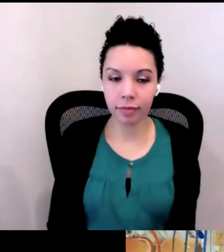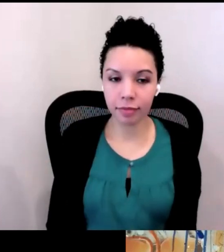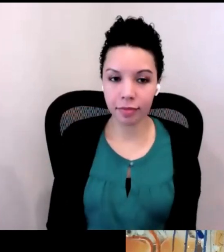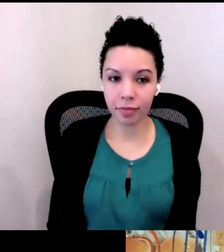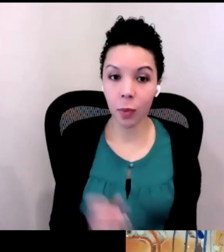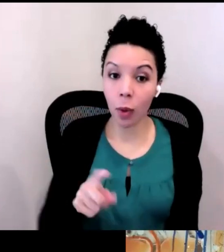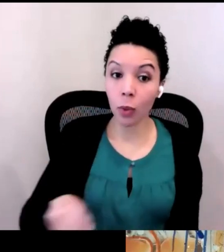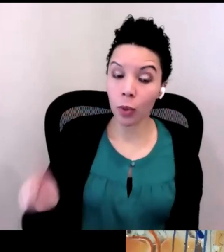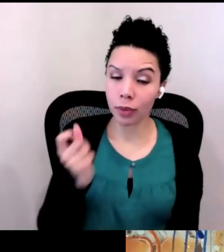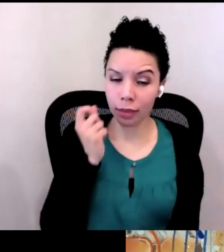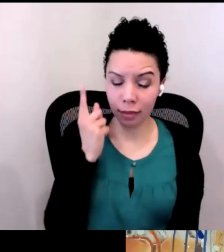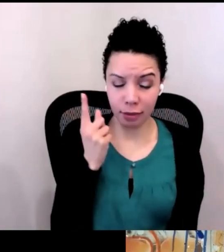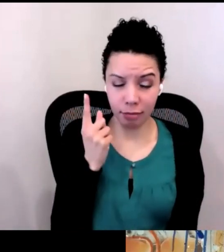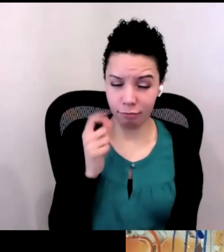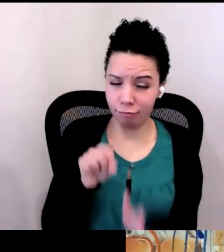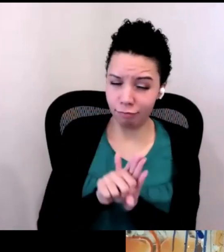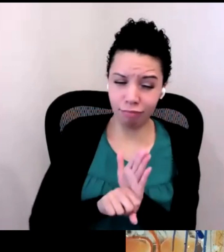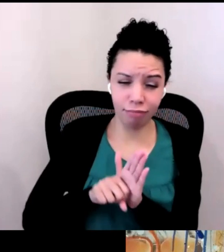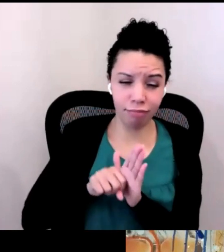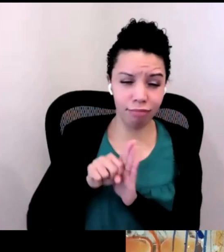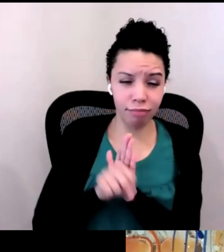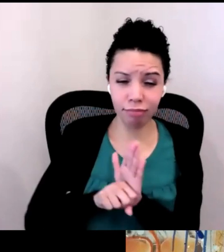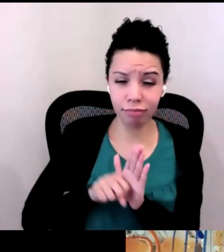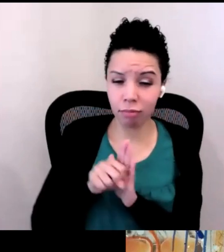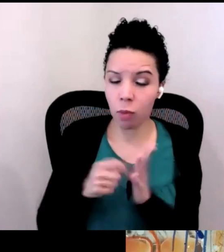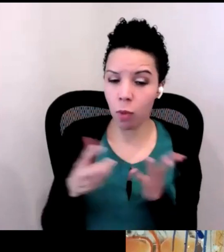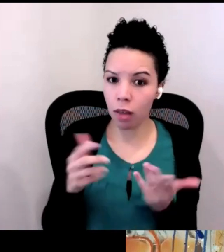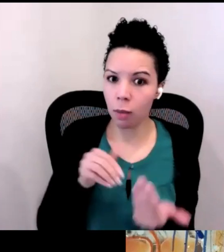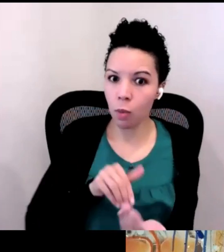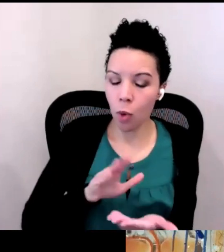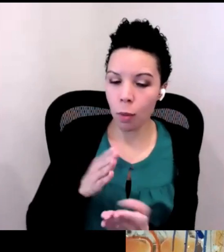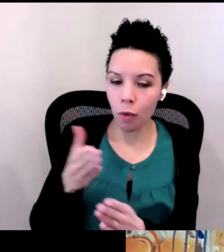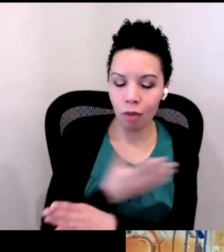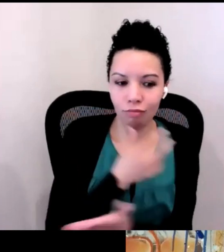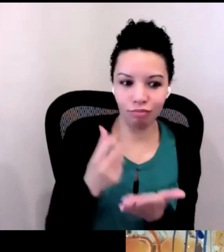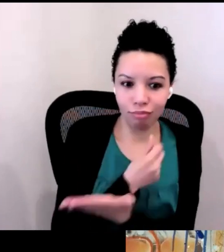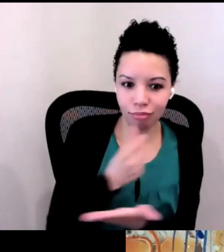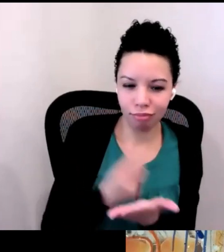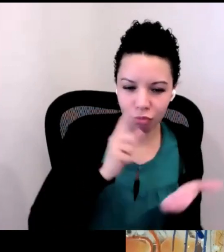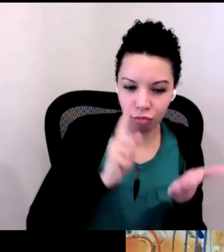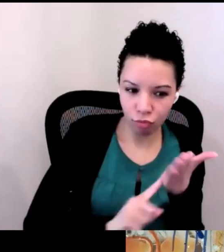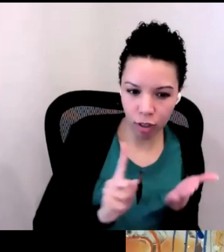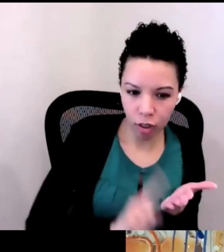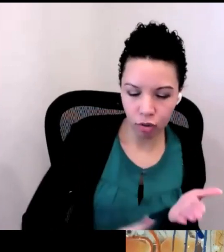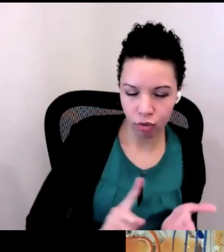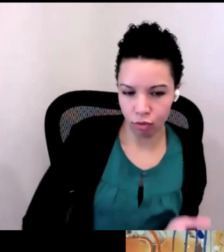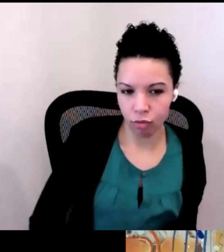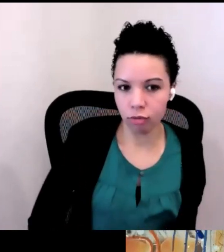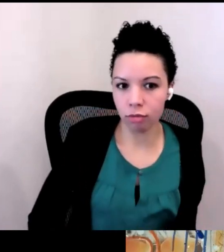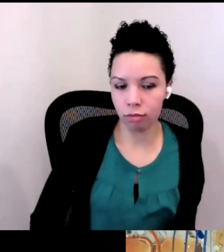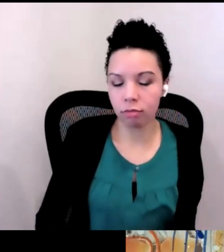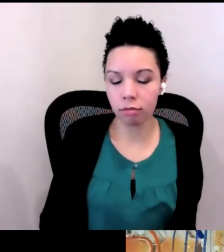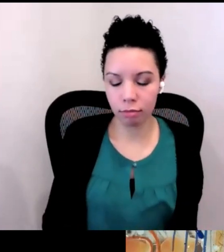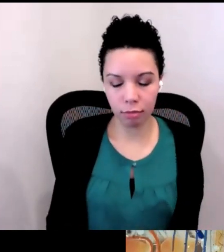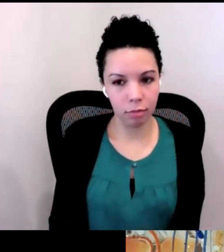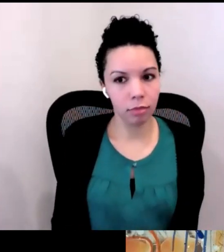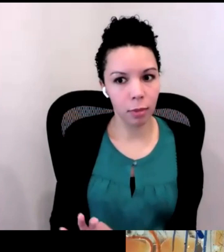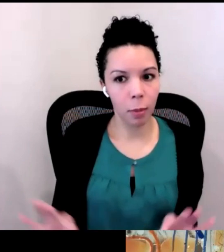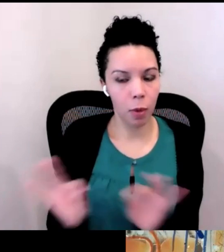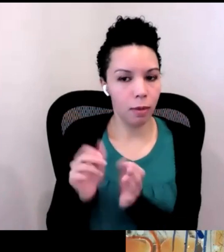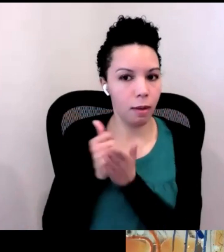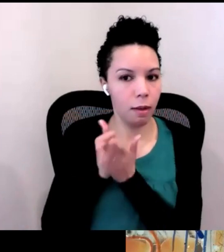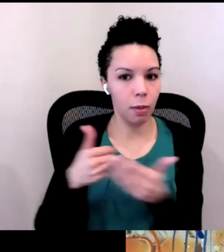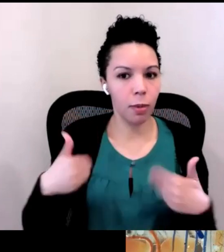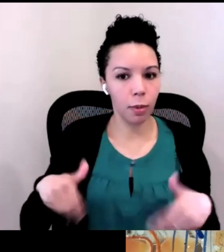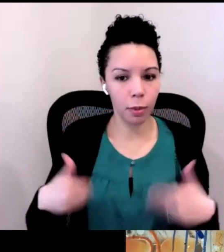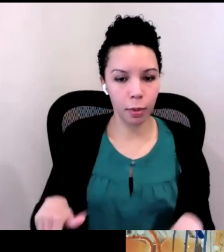this. If you learn nothing else from our webinars, it's this approach. It's doing your homework. It makes such a difference. I want to kind of hop